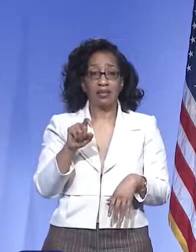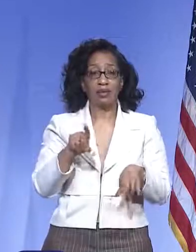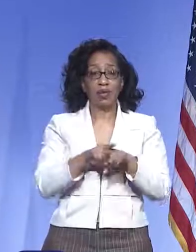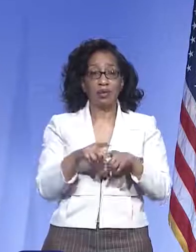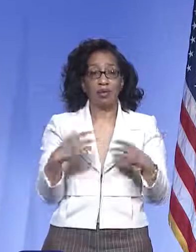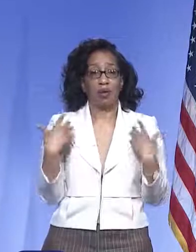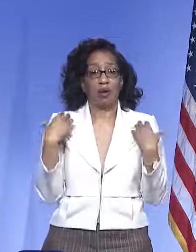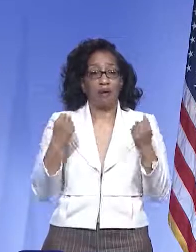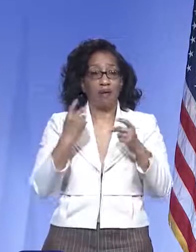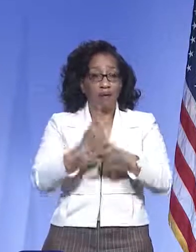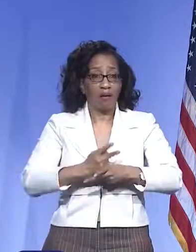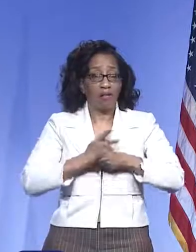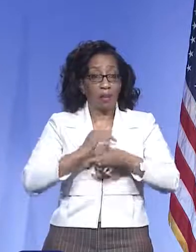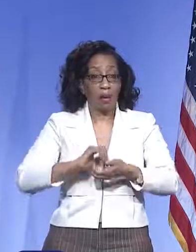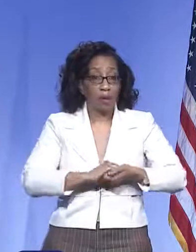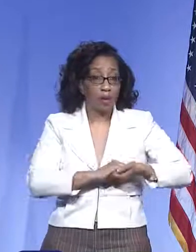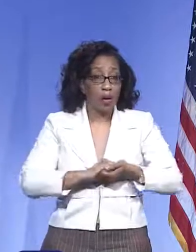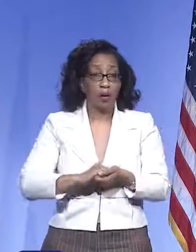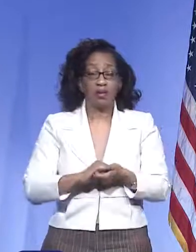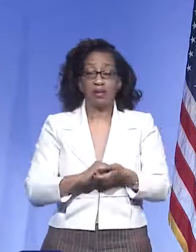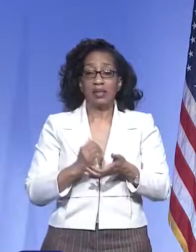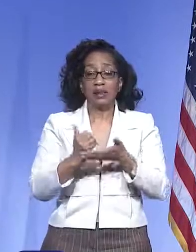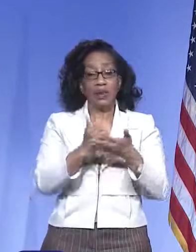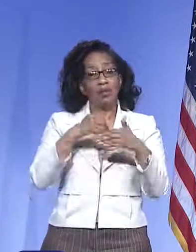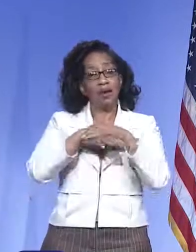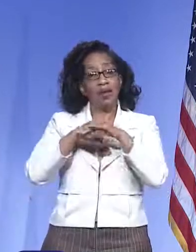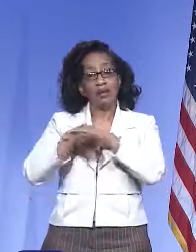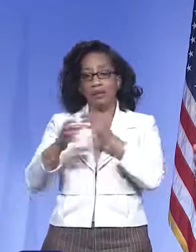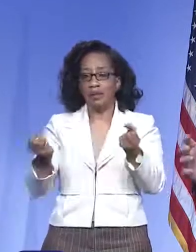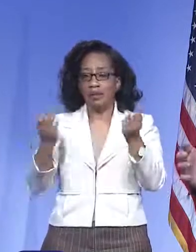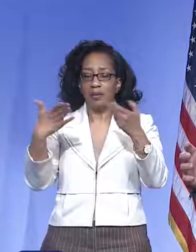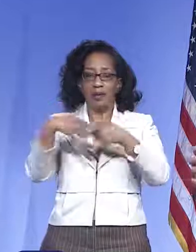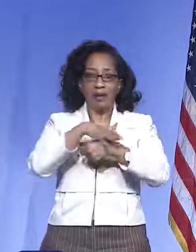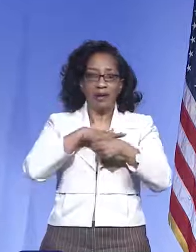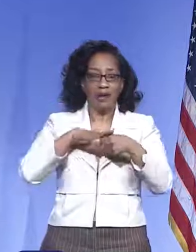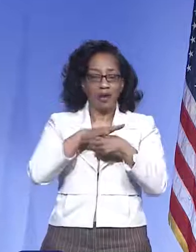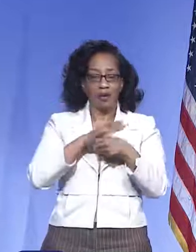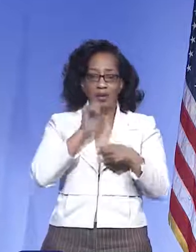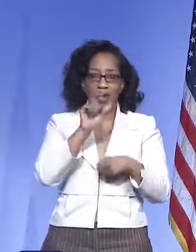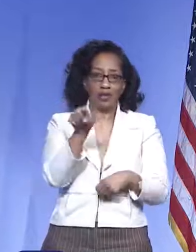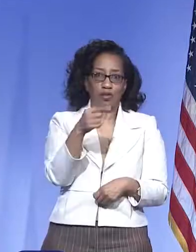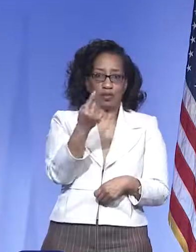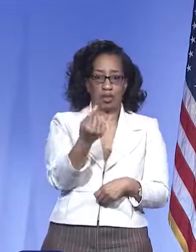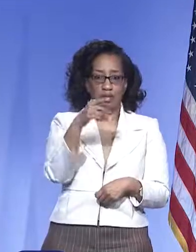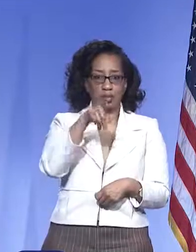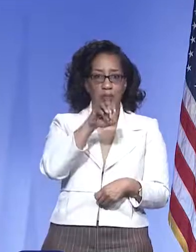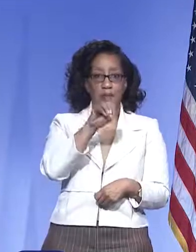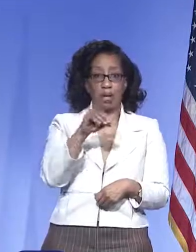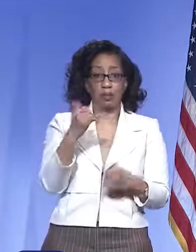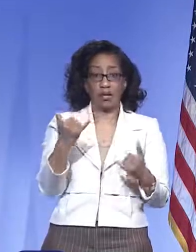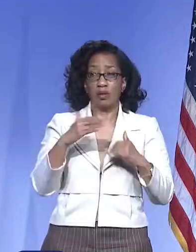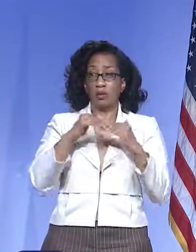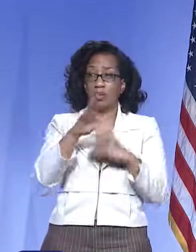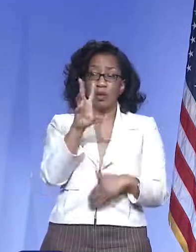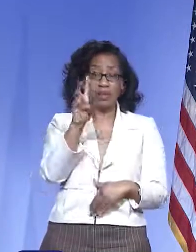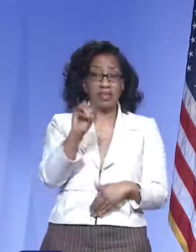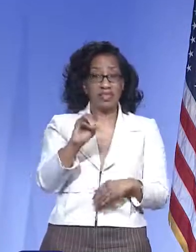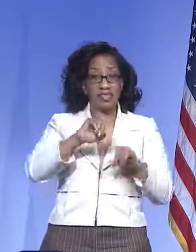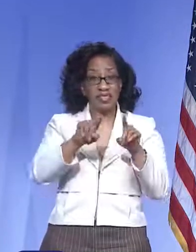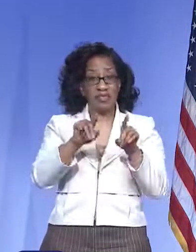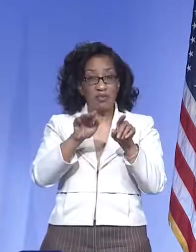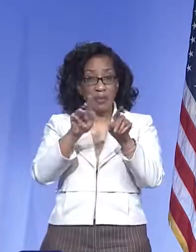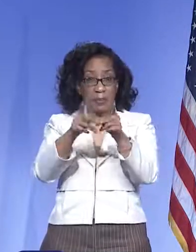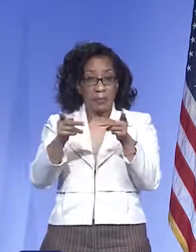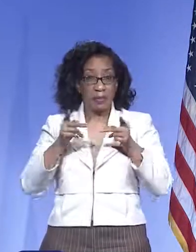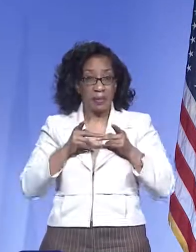provide access in many, many more places than just through the fixed sites or pop-up pods. There are now more than 60 locations in